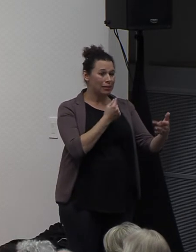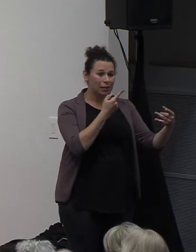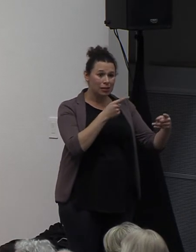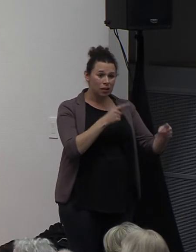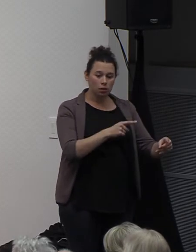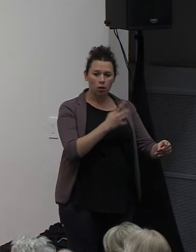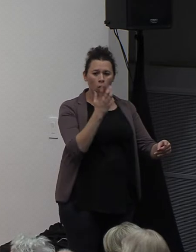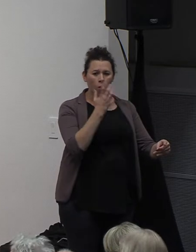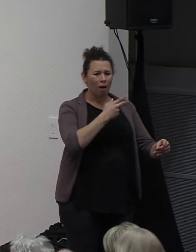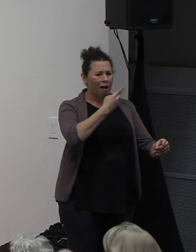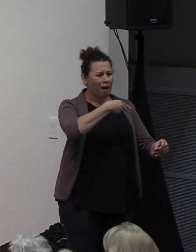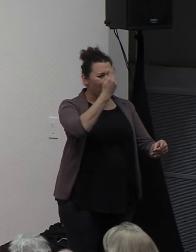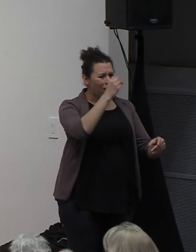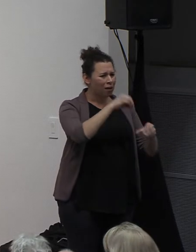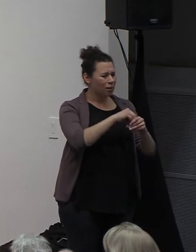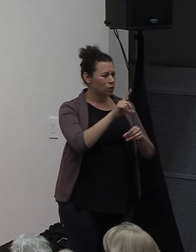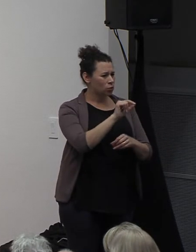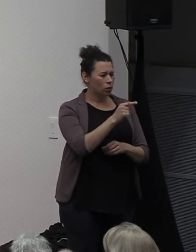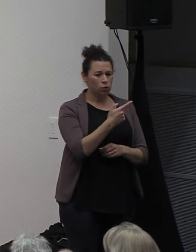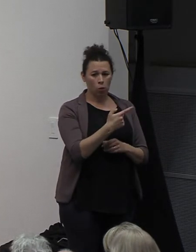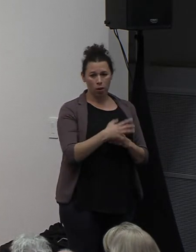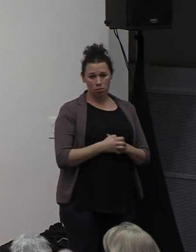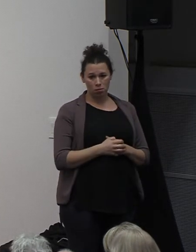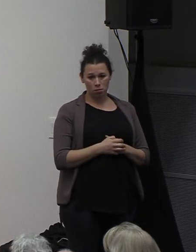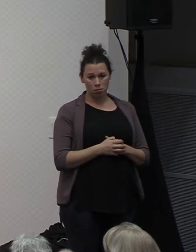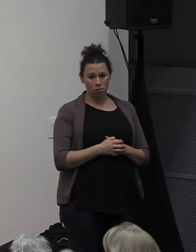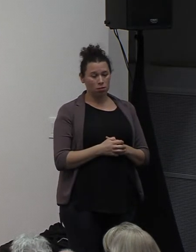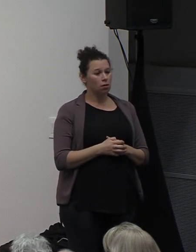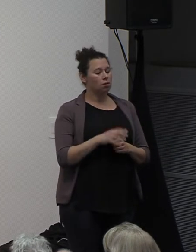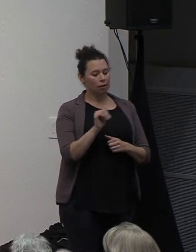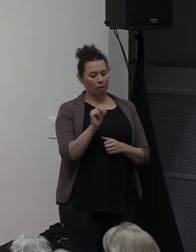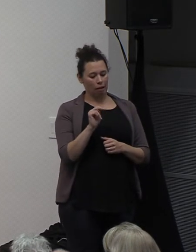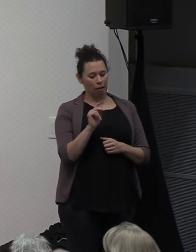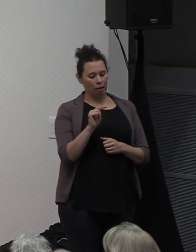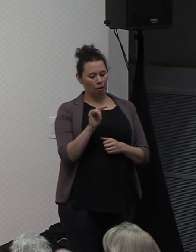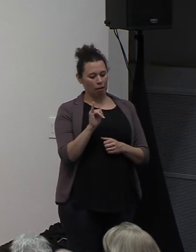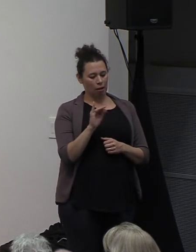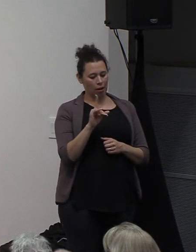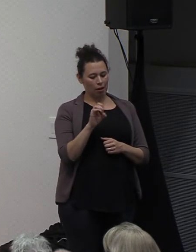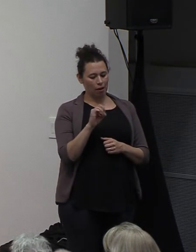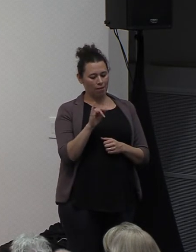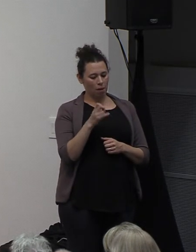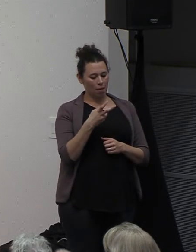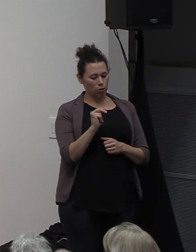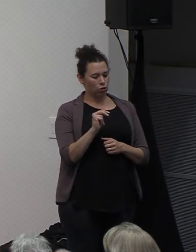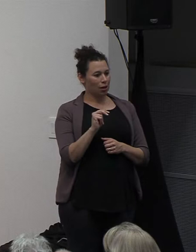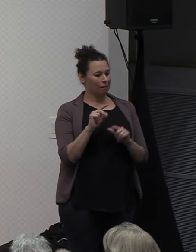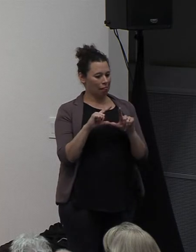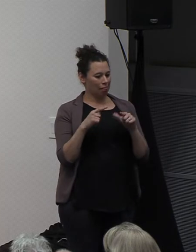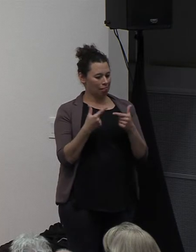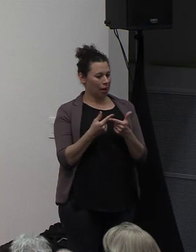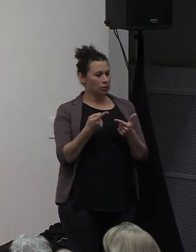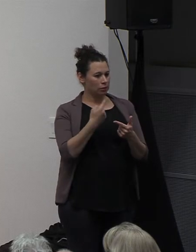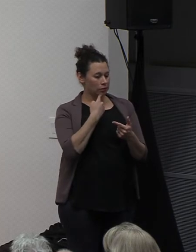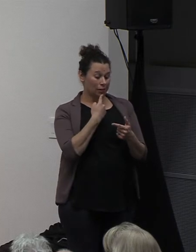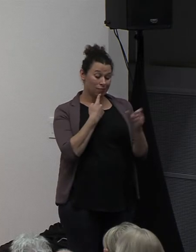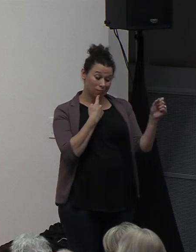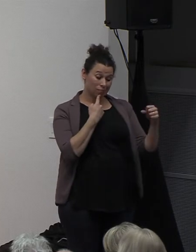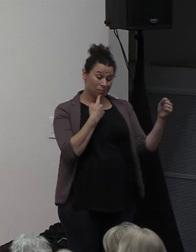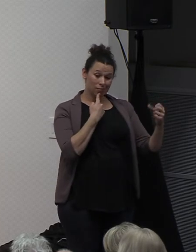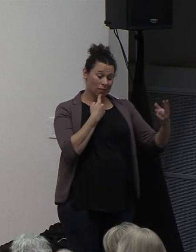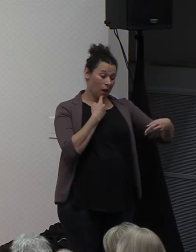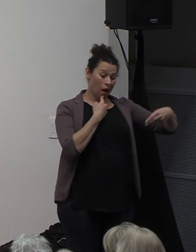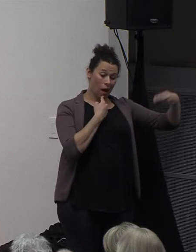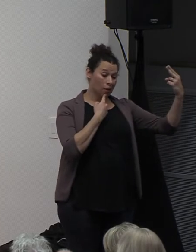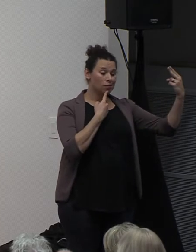high in 2021, according to the Anti-Defamation League, and in online forums and political movements